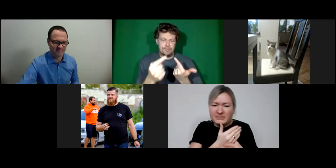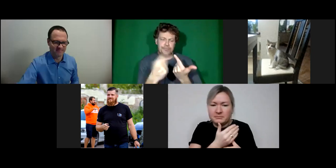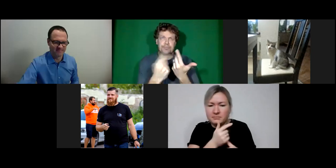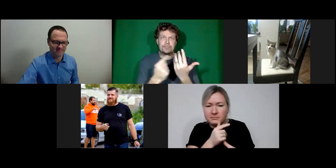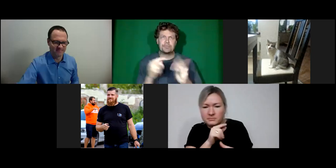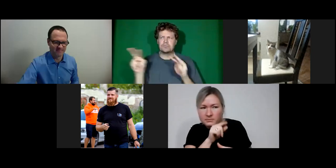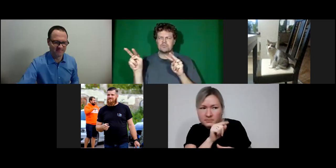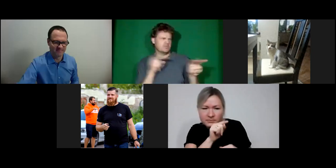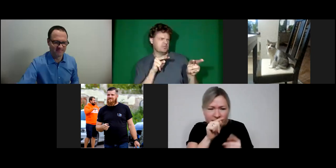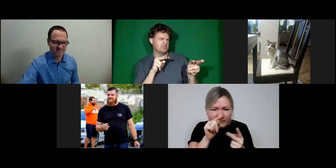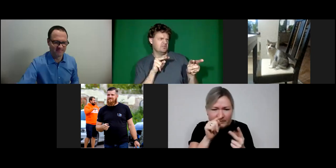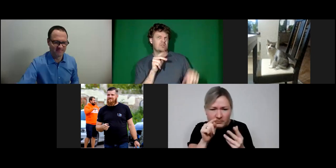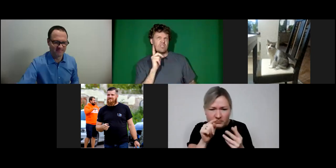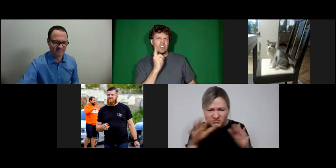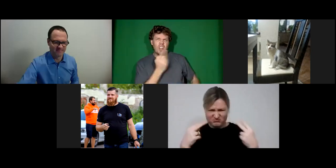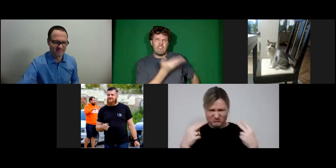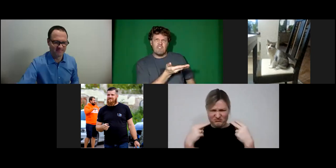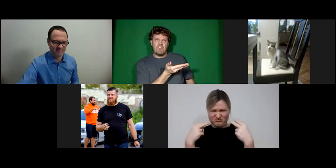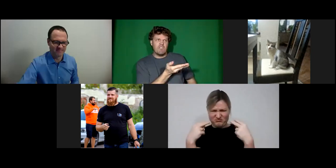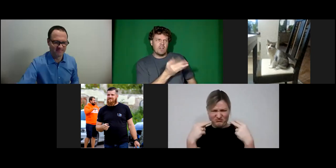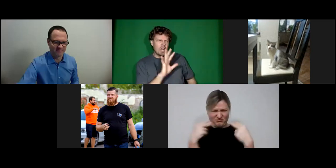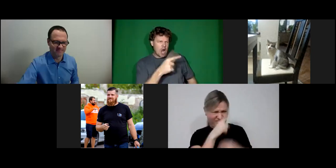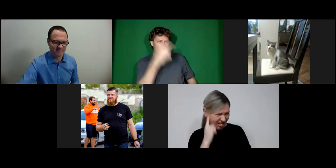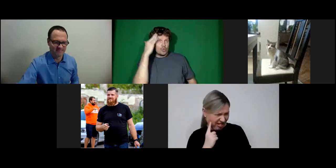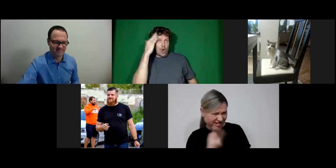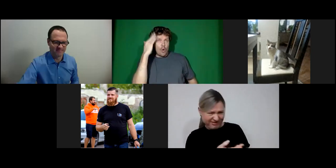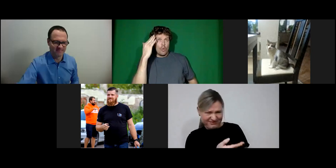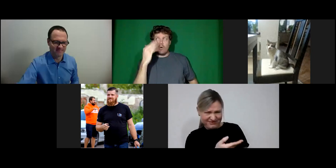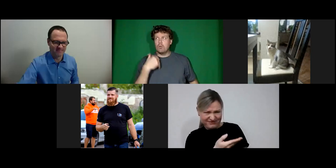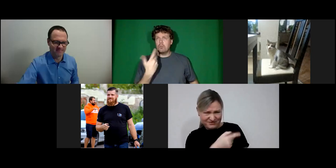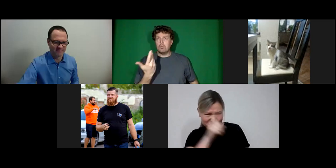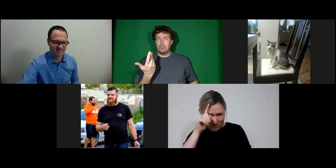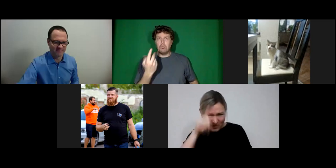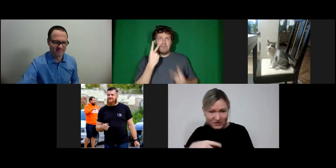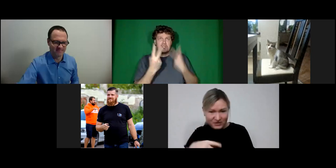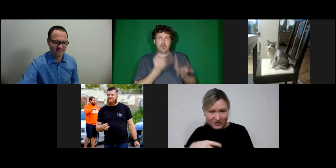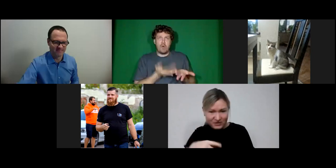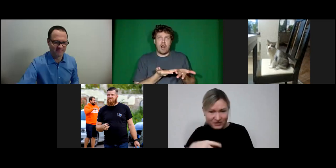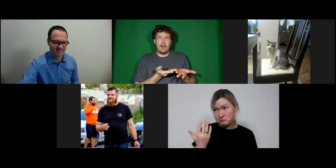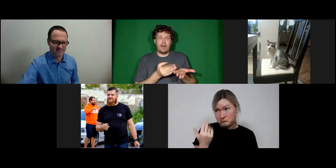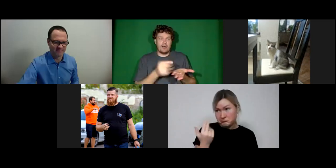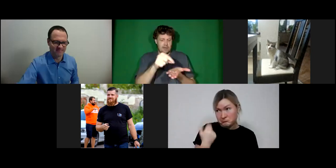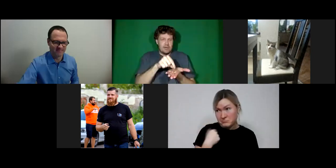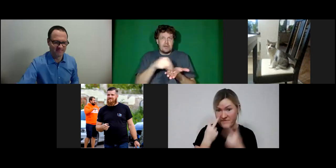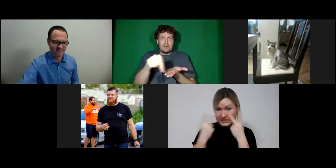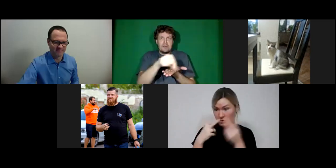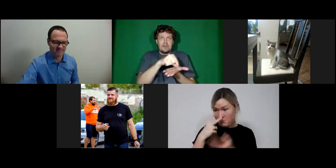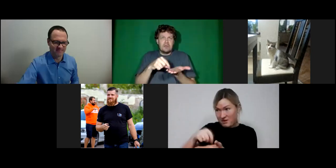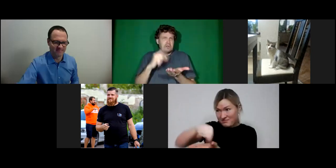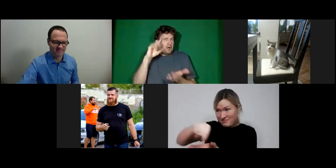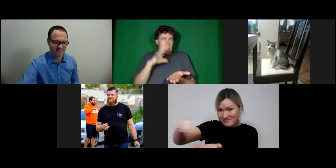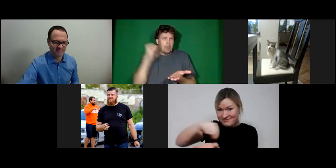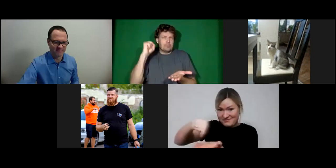So I told them the plays, but I was signing. And they're like, how do you know all the plays? And I'm like, it's